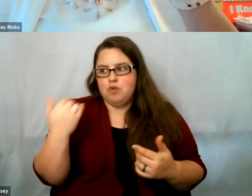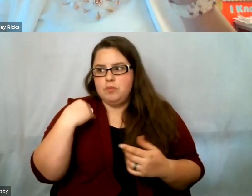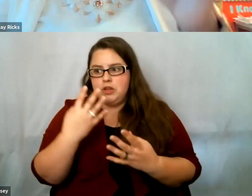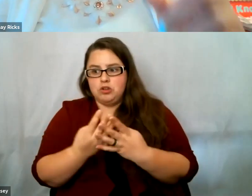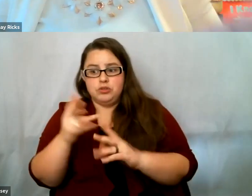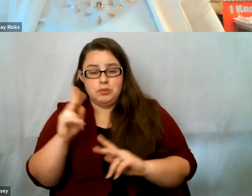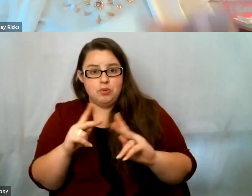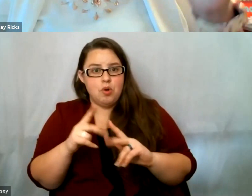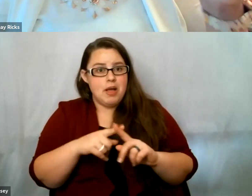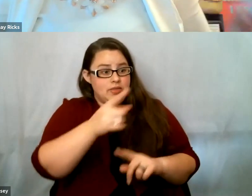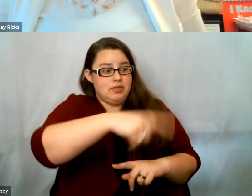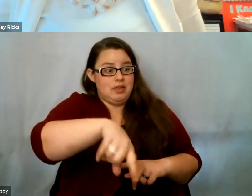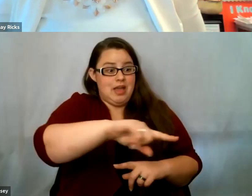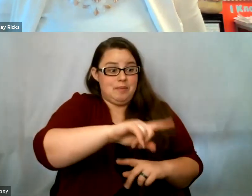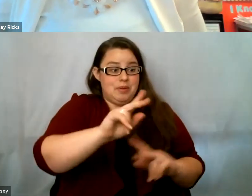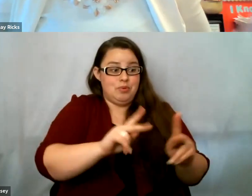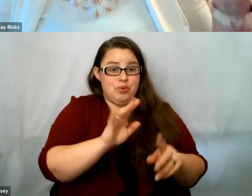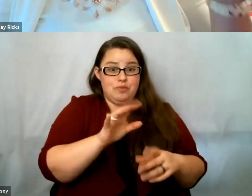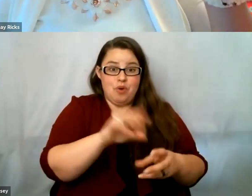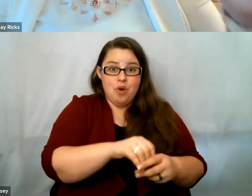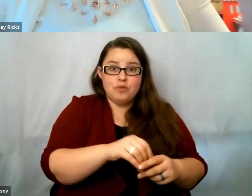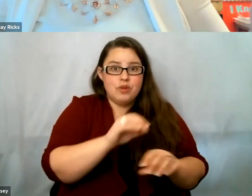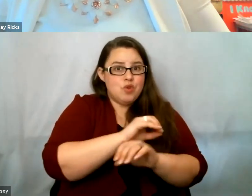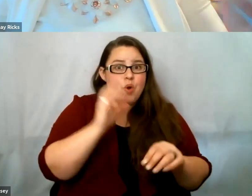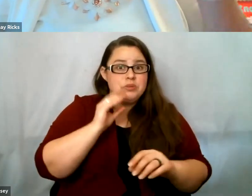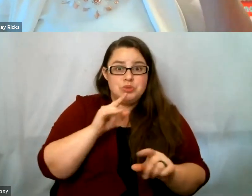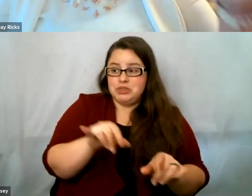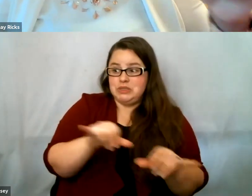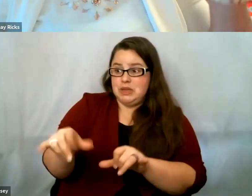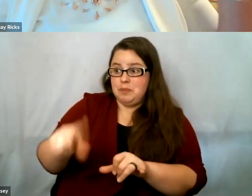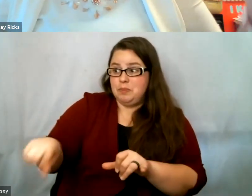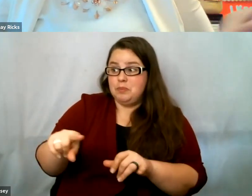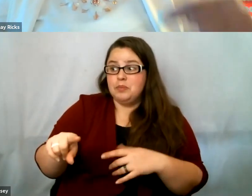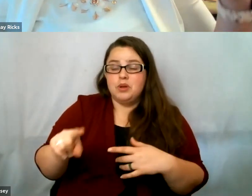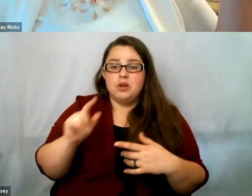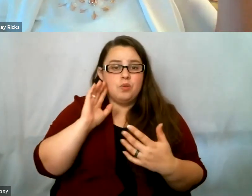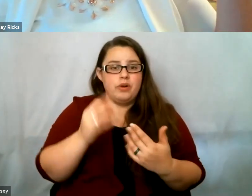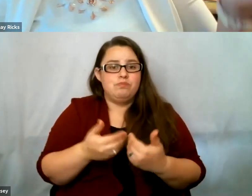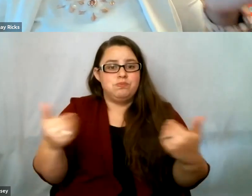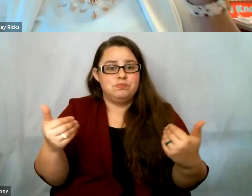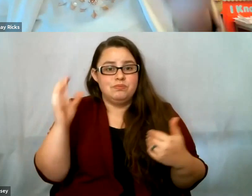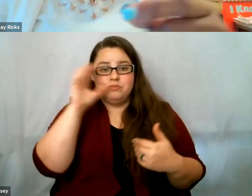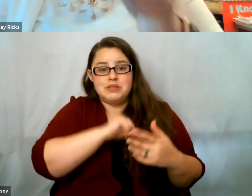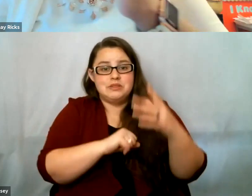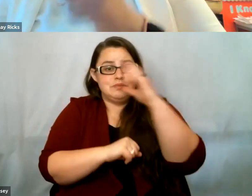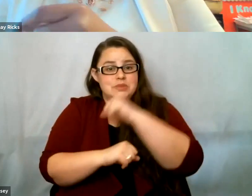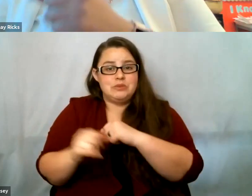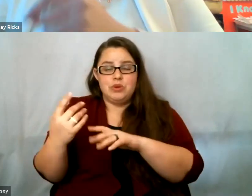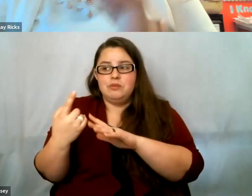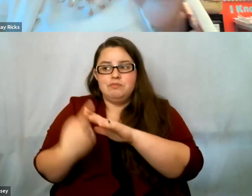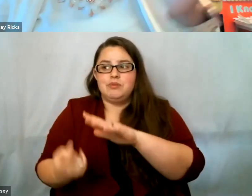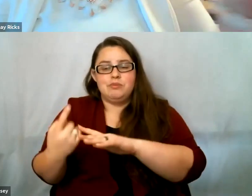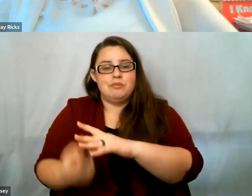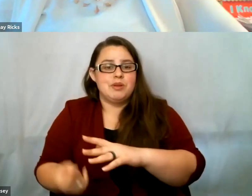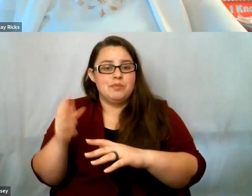experience, you're going to miss something. We're going to keep continuing to see them go through the cracks of our